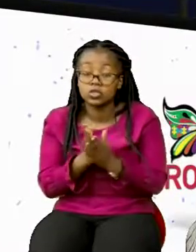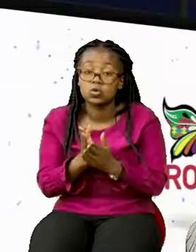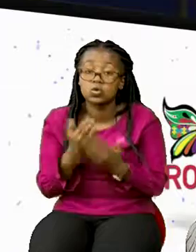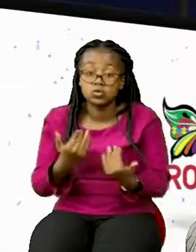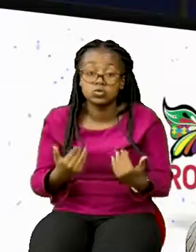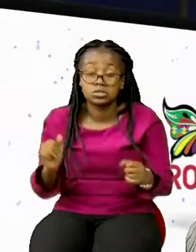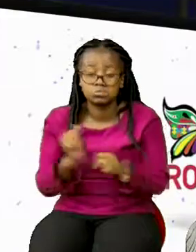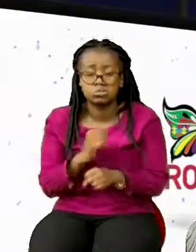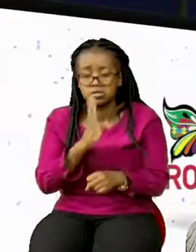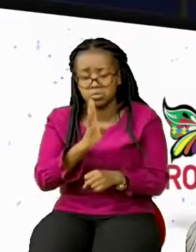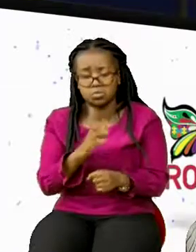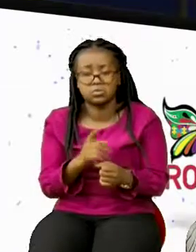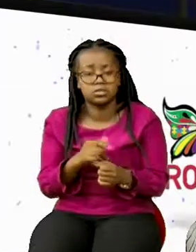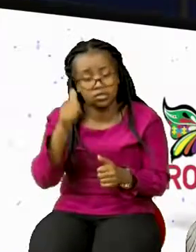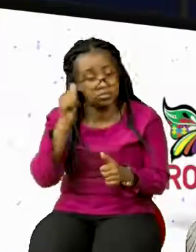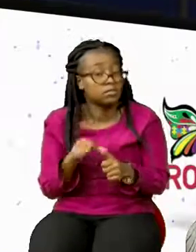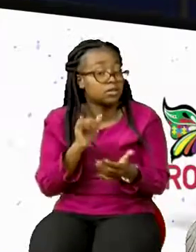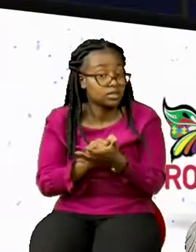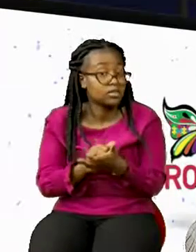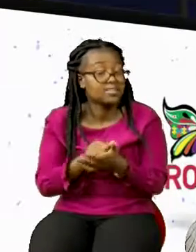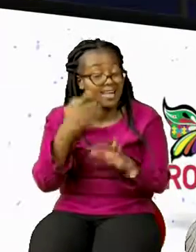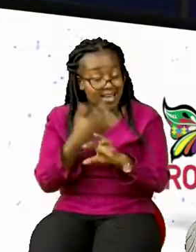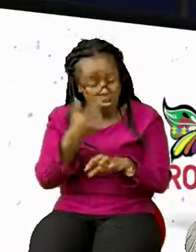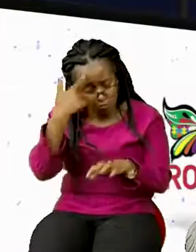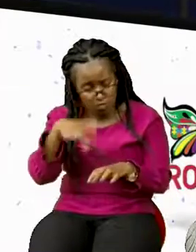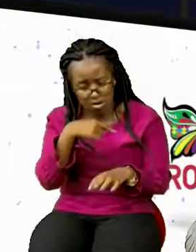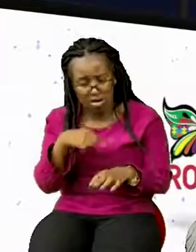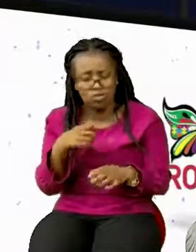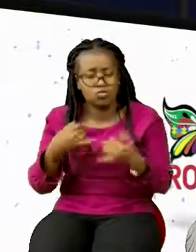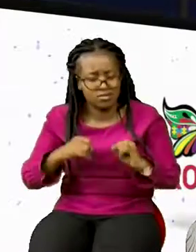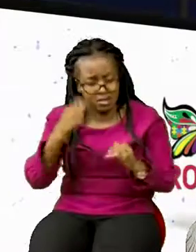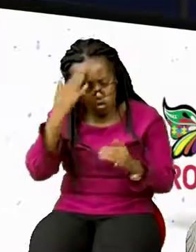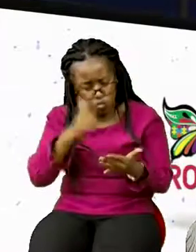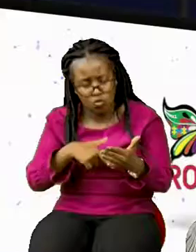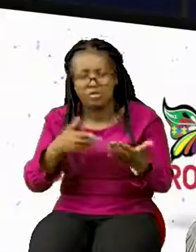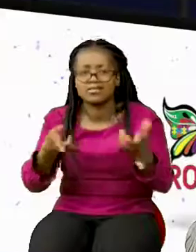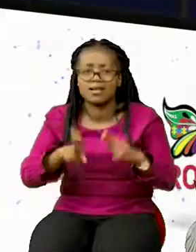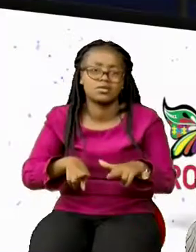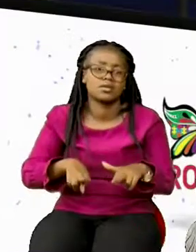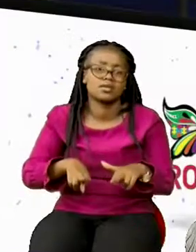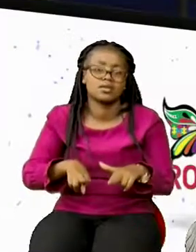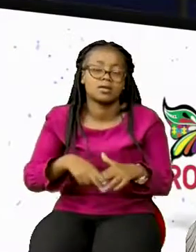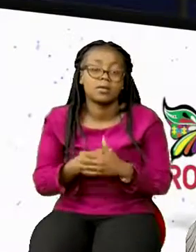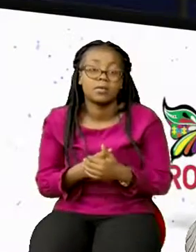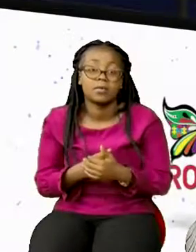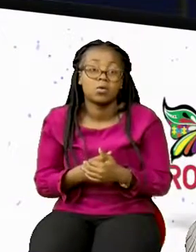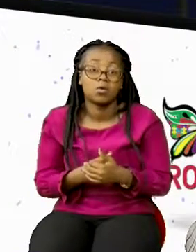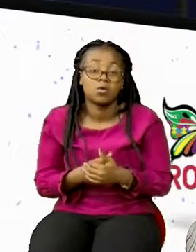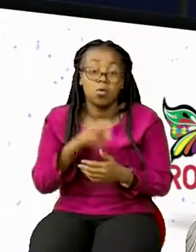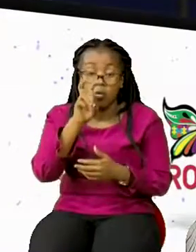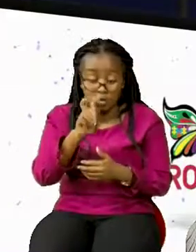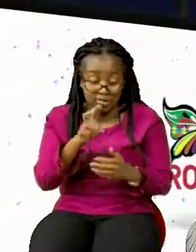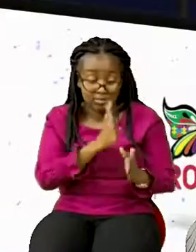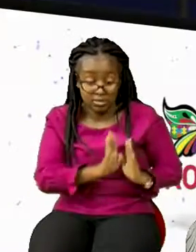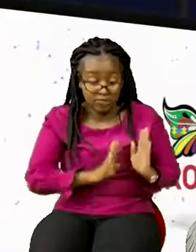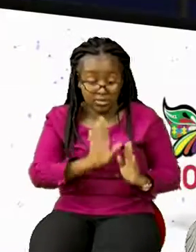could be nonverbal, so it's also very hard for us to try and actually know what is going on with them. So watch their